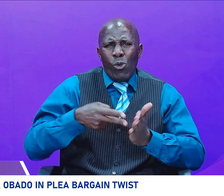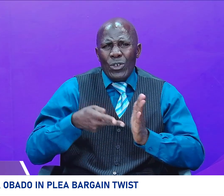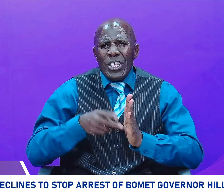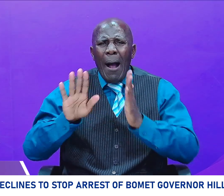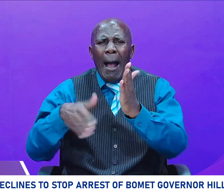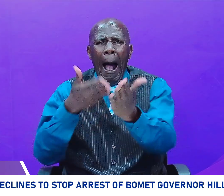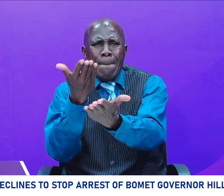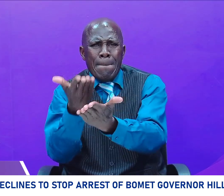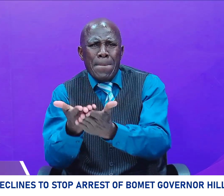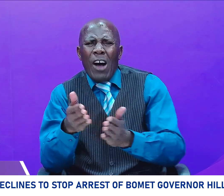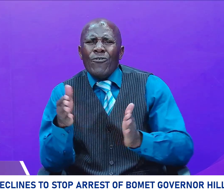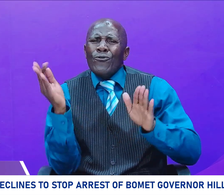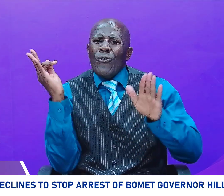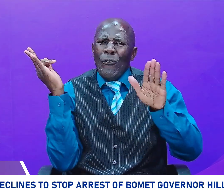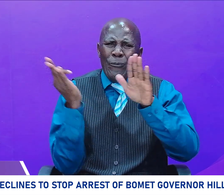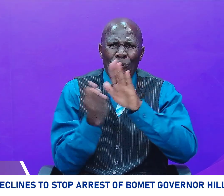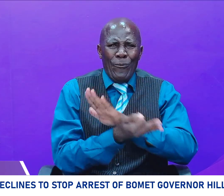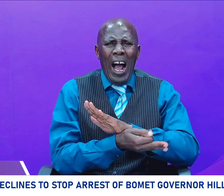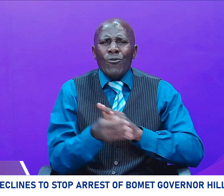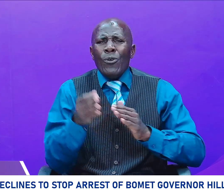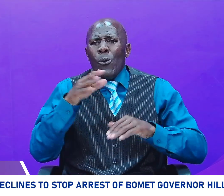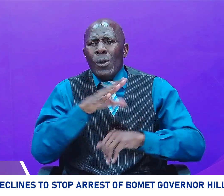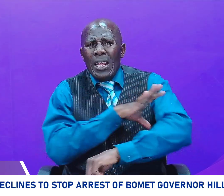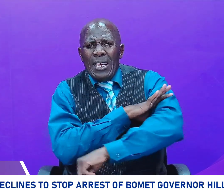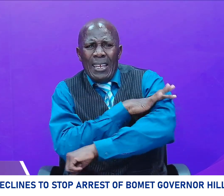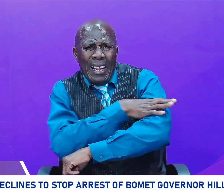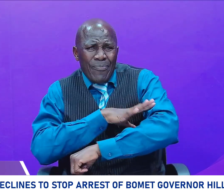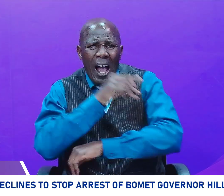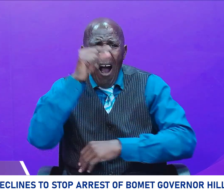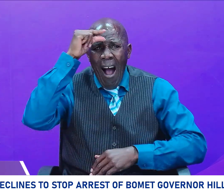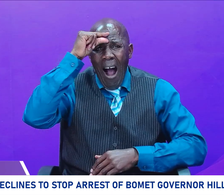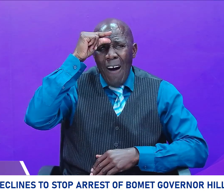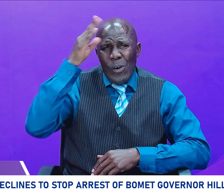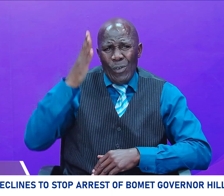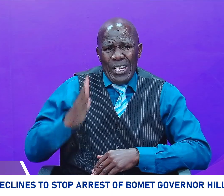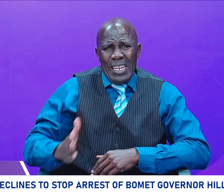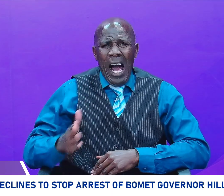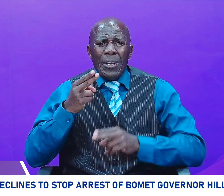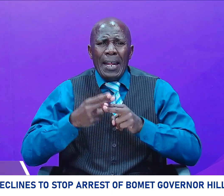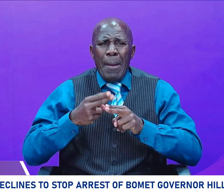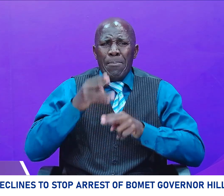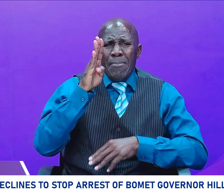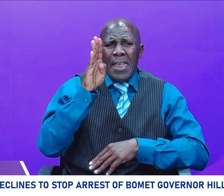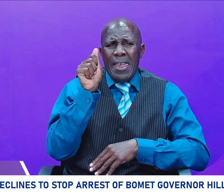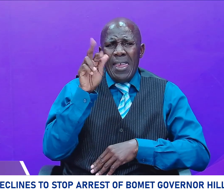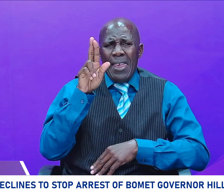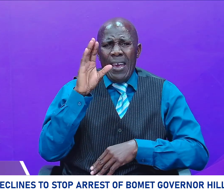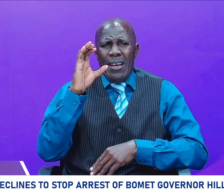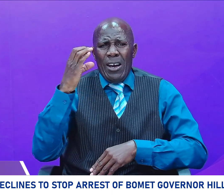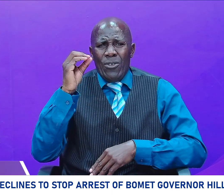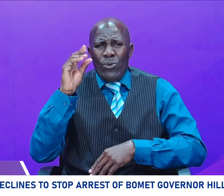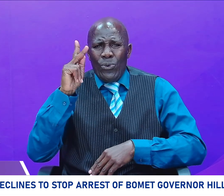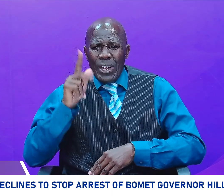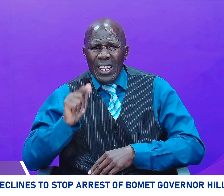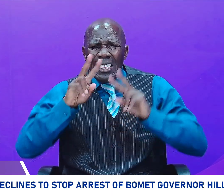the High Court has rejected an application filed by Bomet Governor Hilary Barchok seeking to block